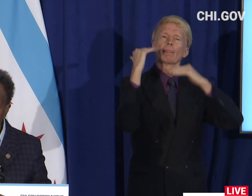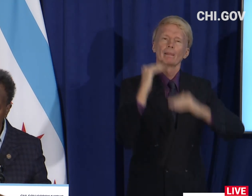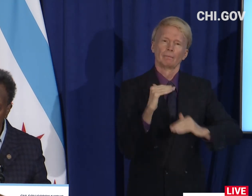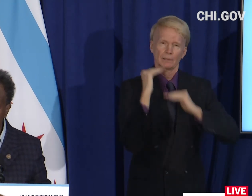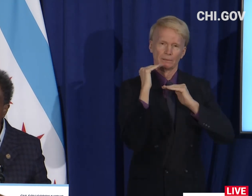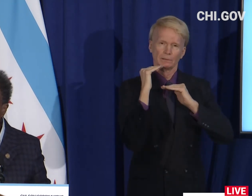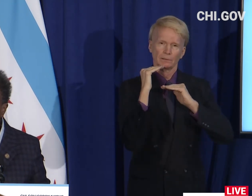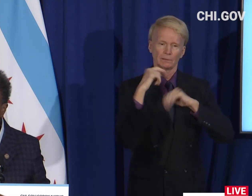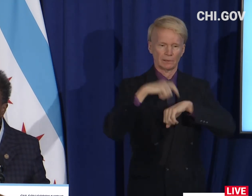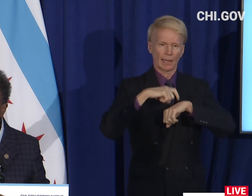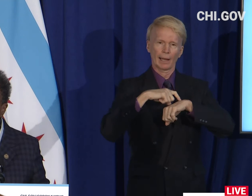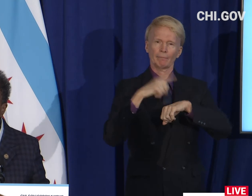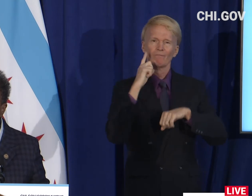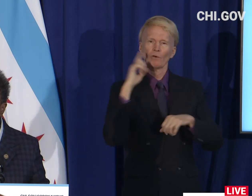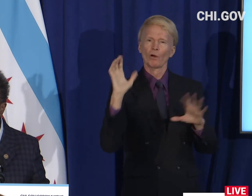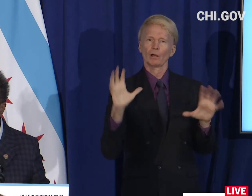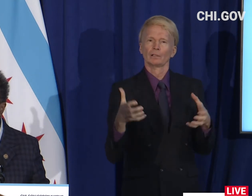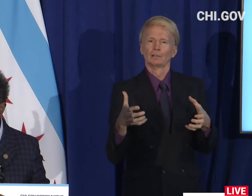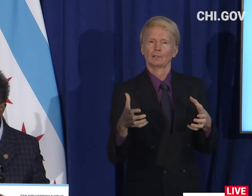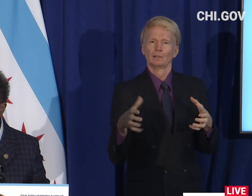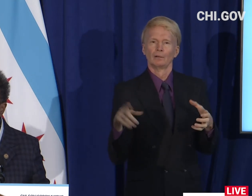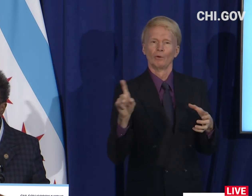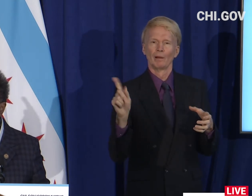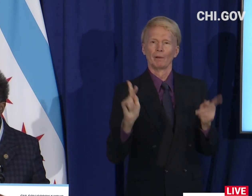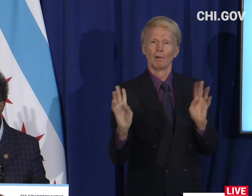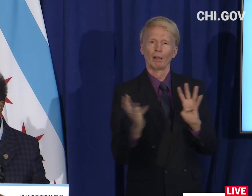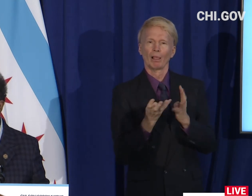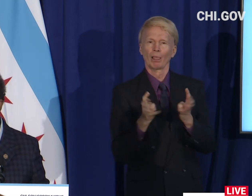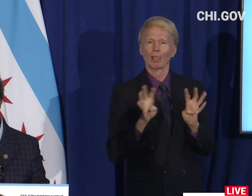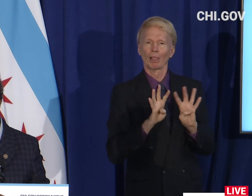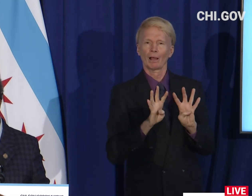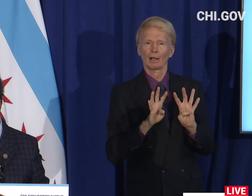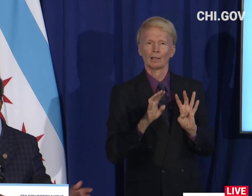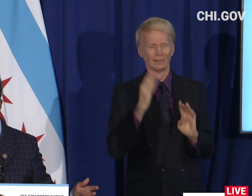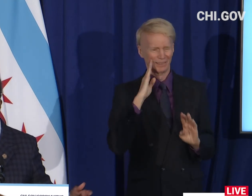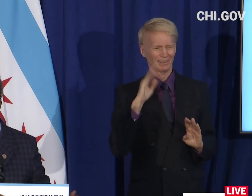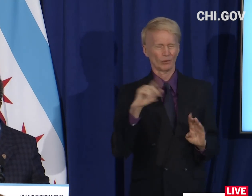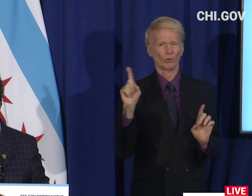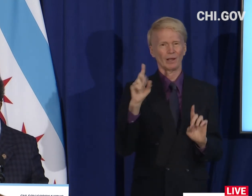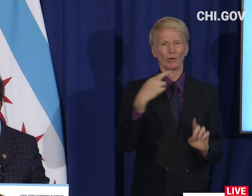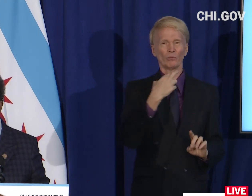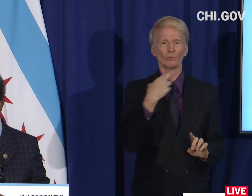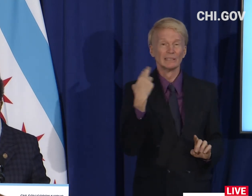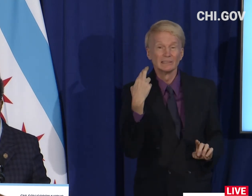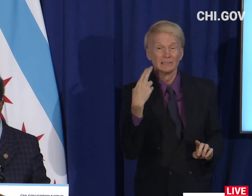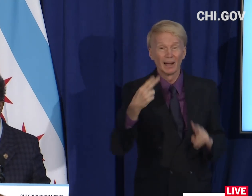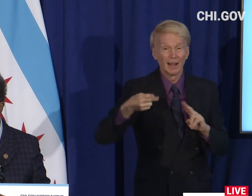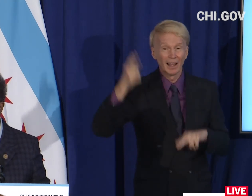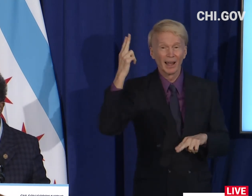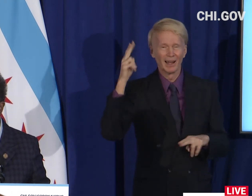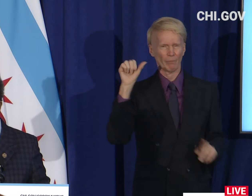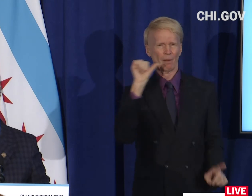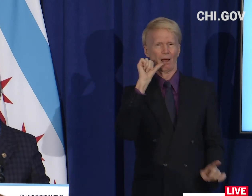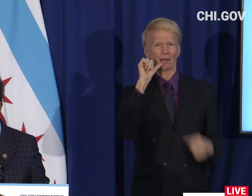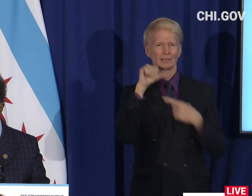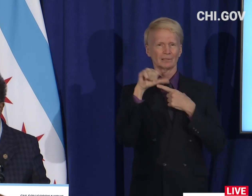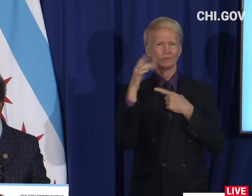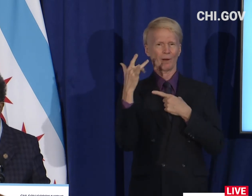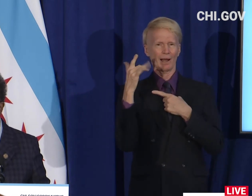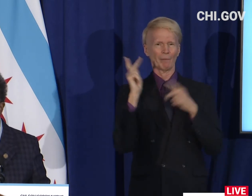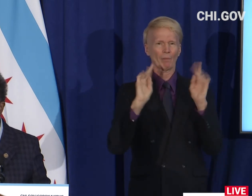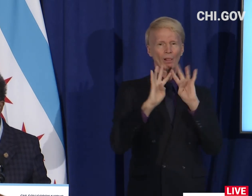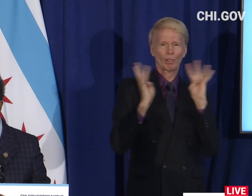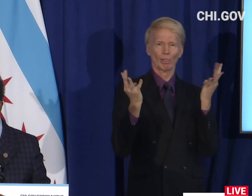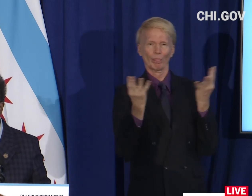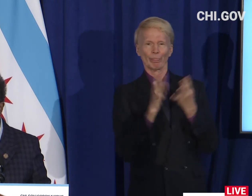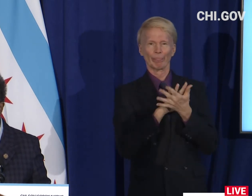and particularly in areas where the risk is greatest, and that's bars, because people gather, they take their mask